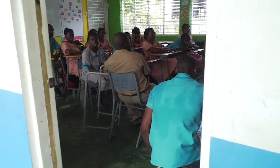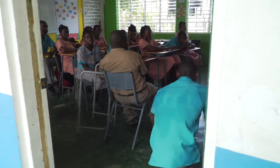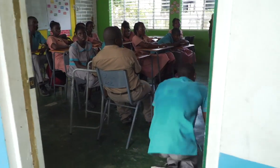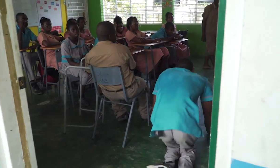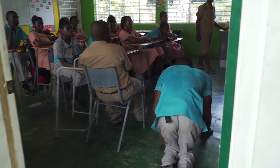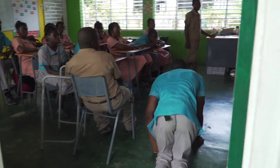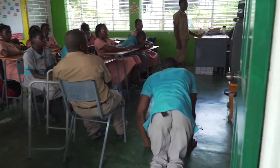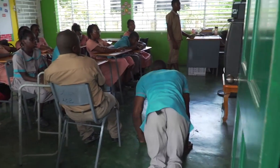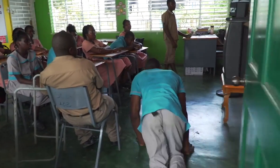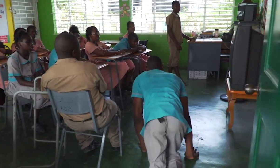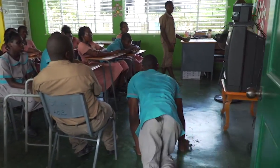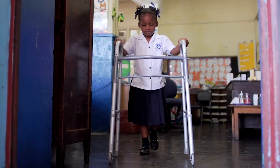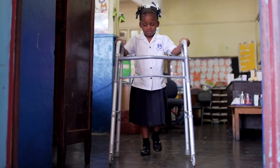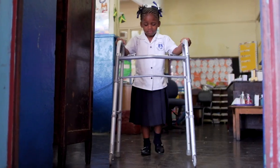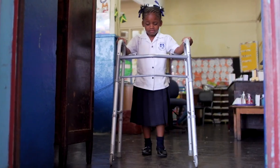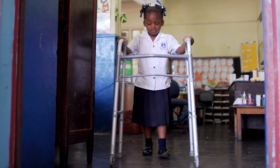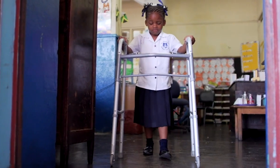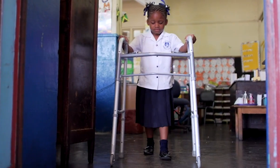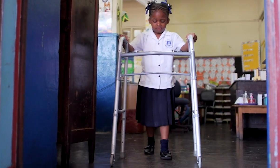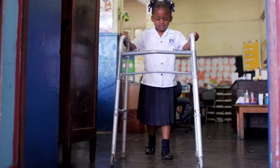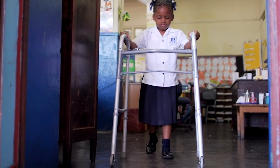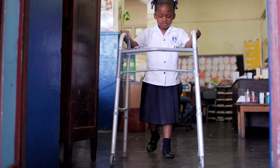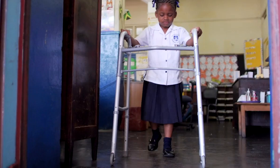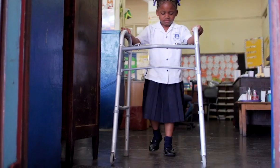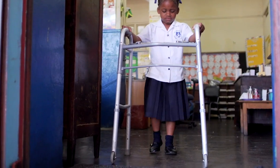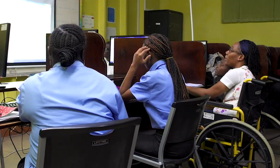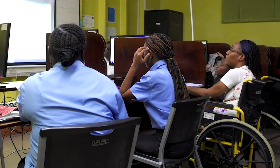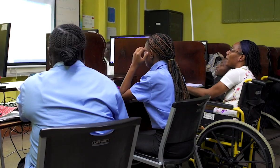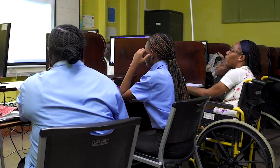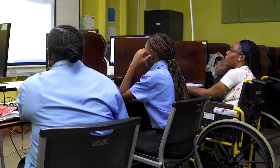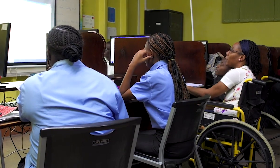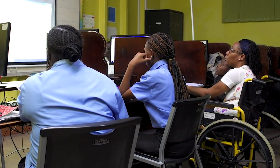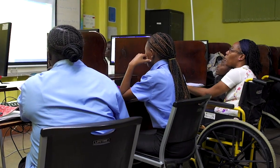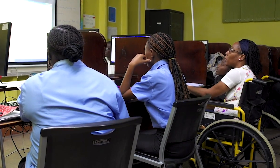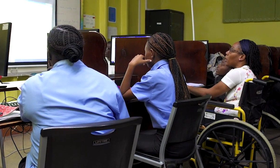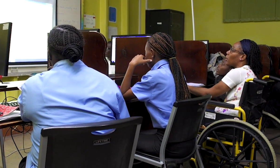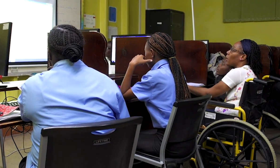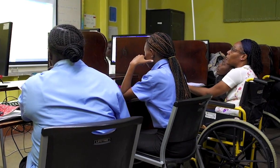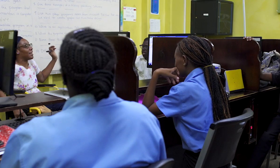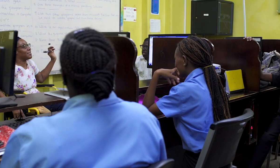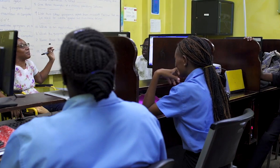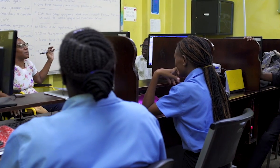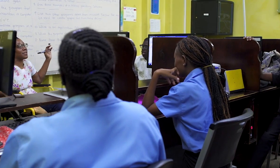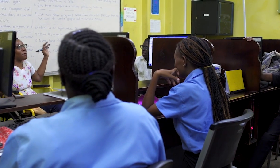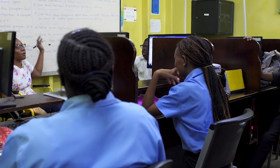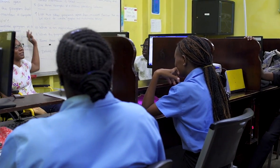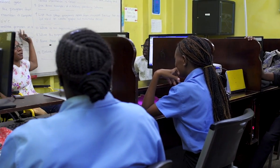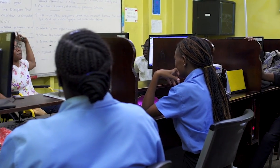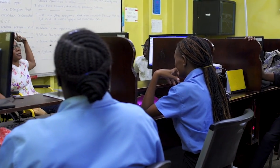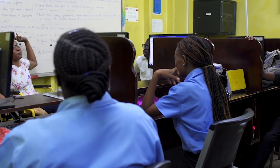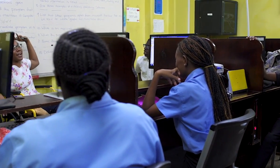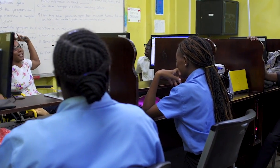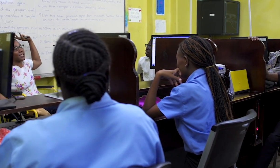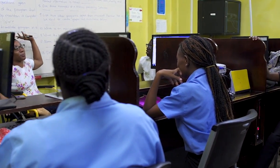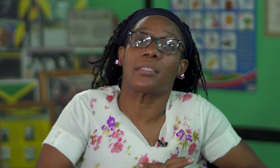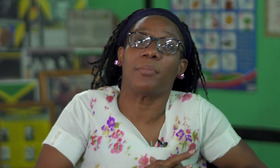Children with disabilities, whether you have CP or not, I strongly believe that you have a purpose. My disability